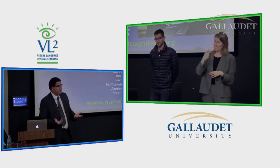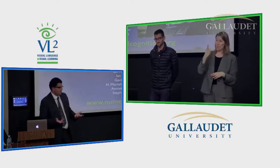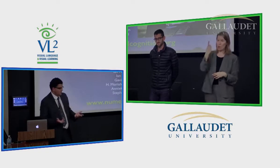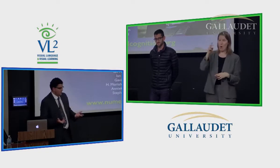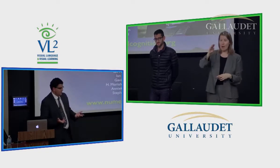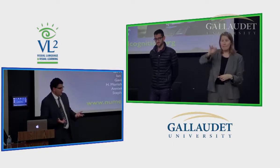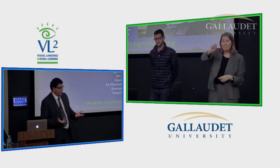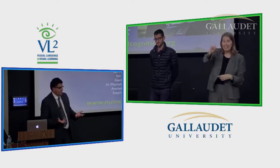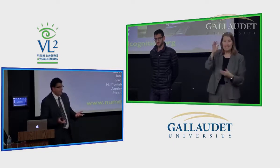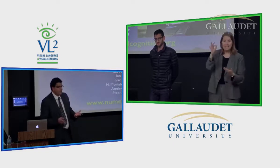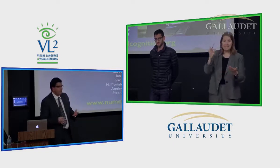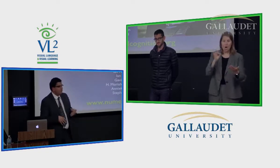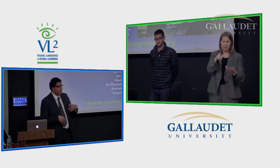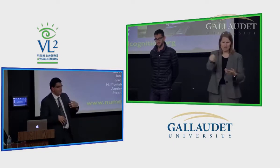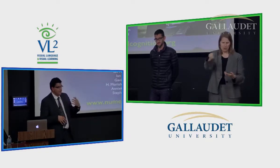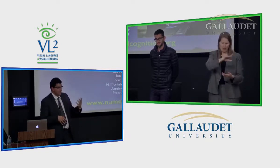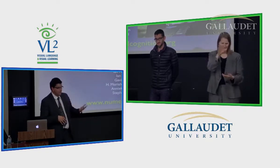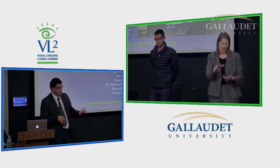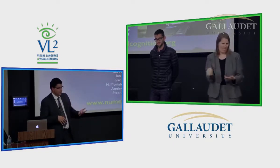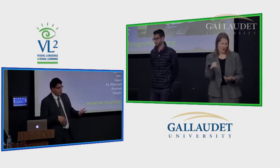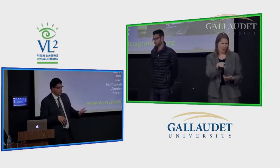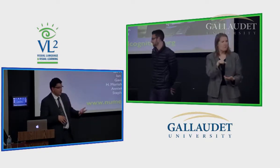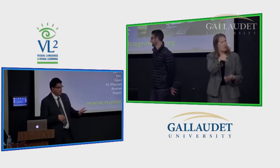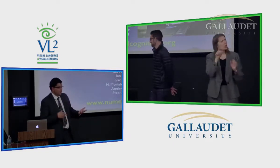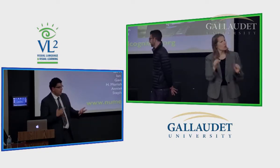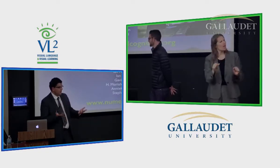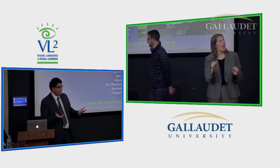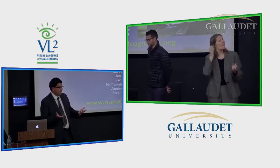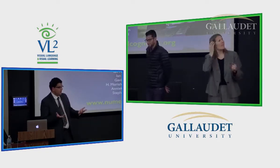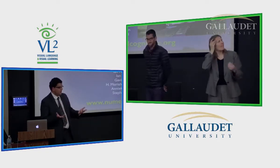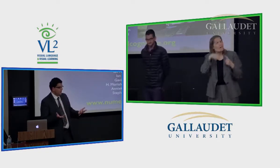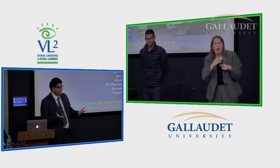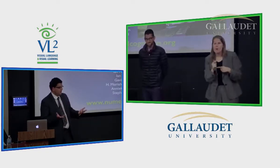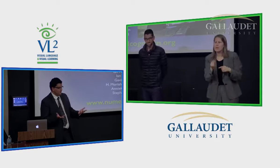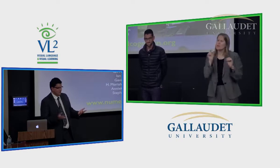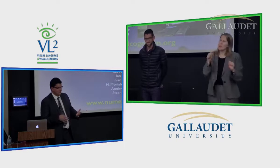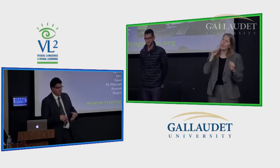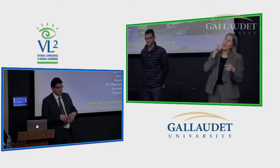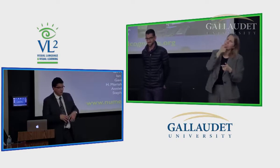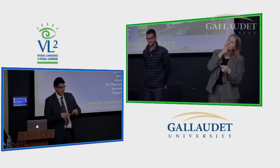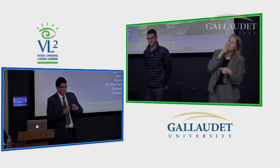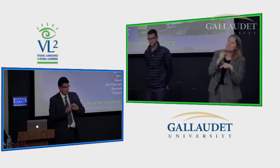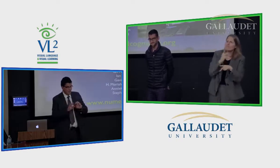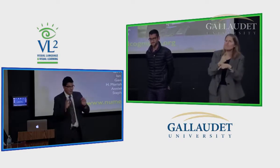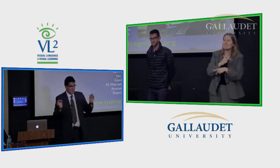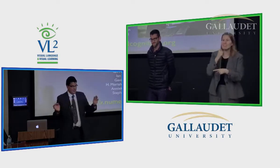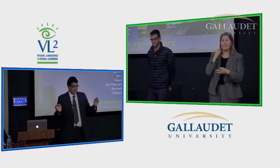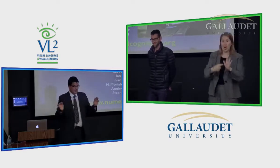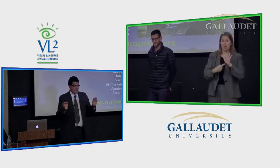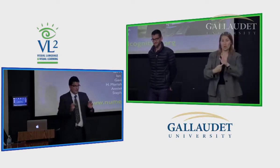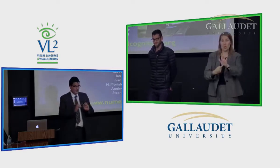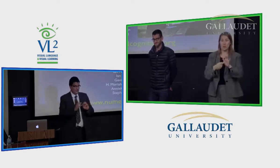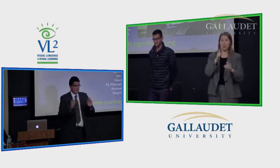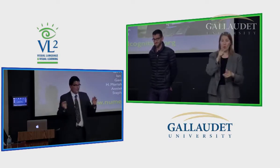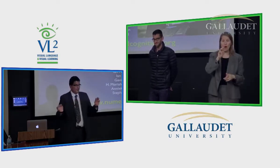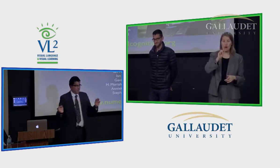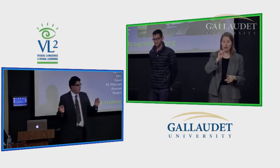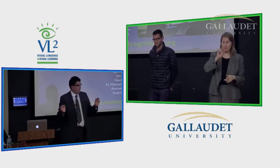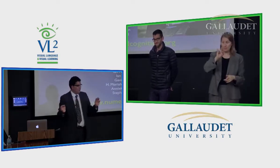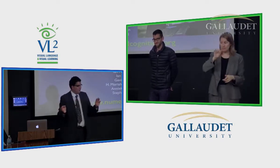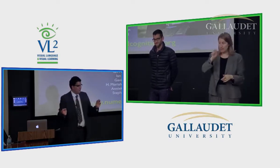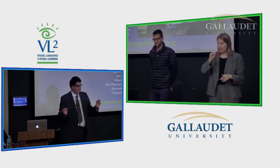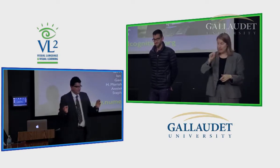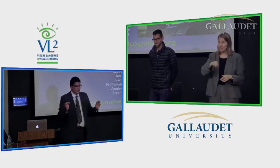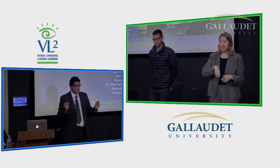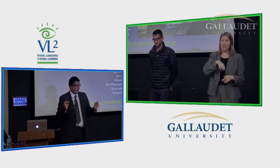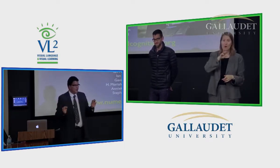million dots. Yet you can reason about a million. You know that there's a difference. If I showed you a million written out and then a million